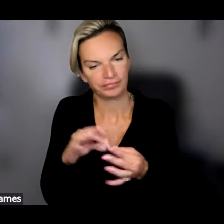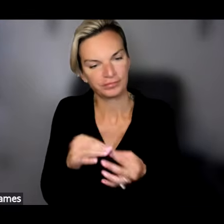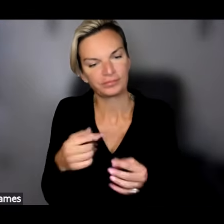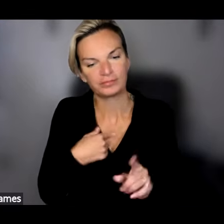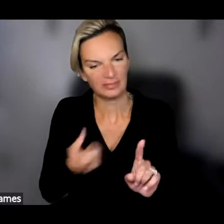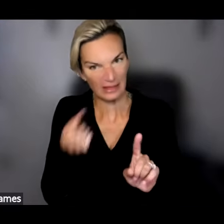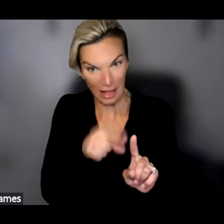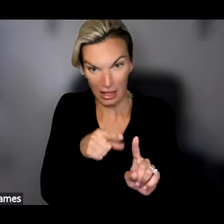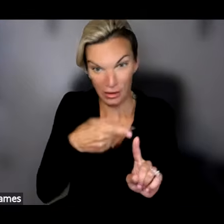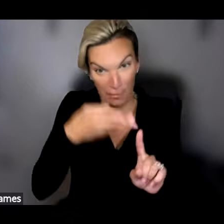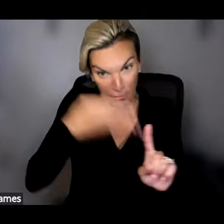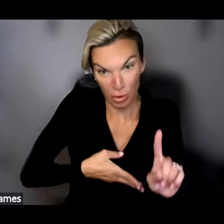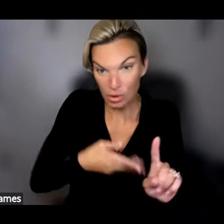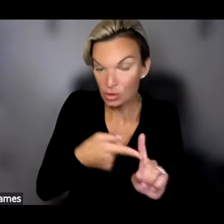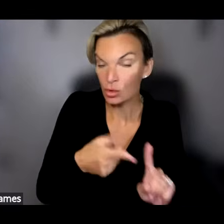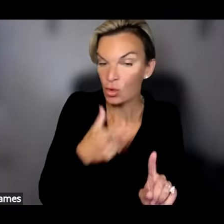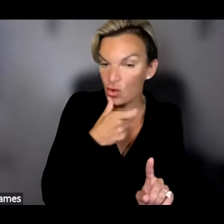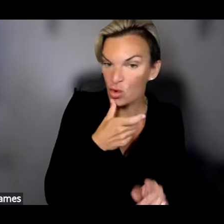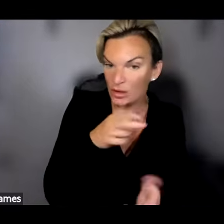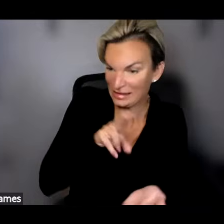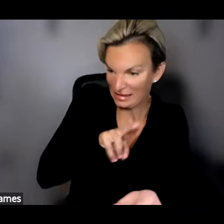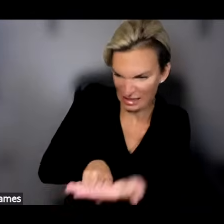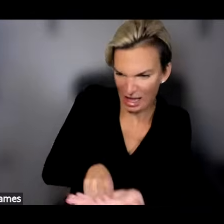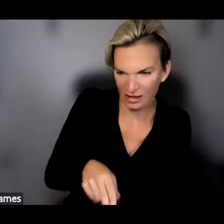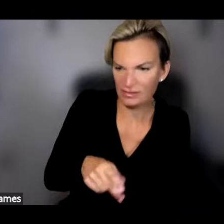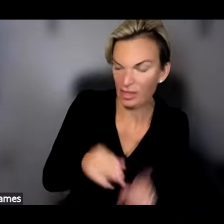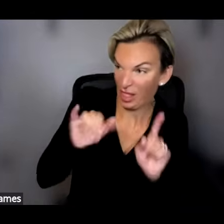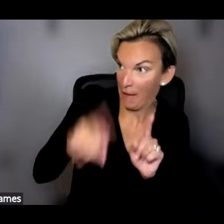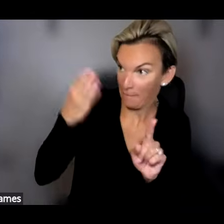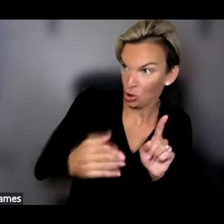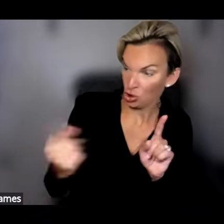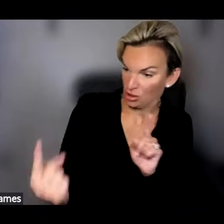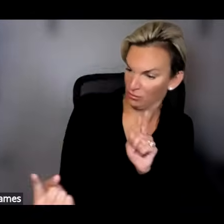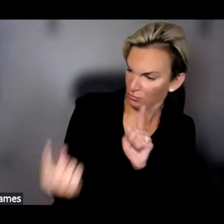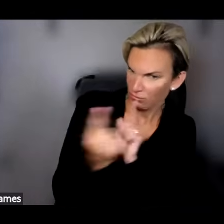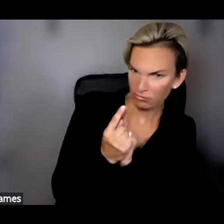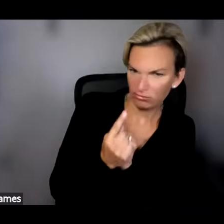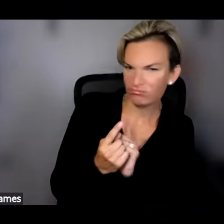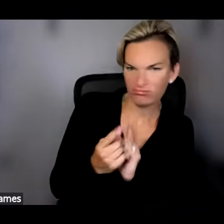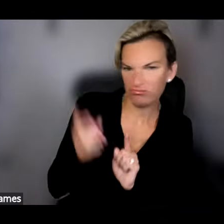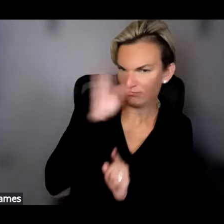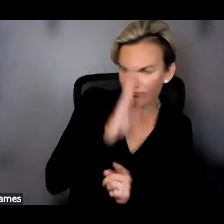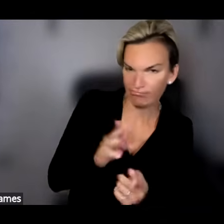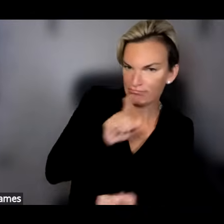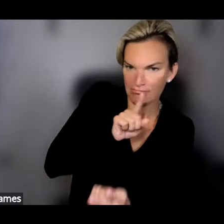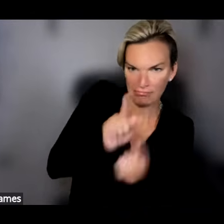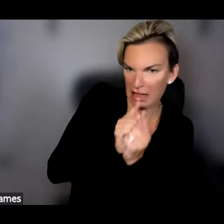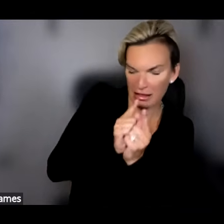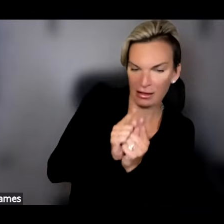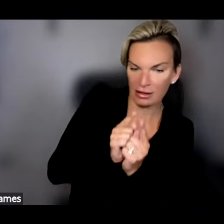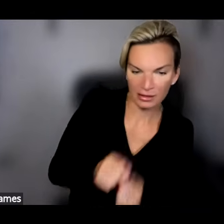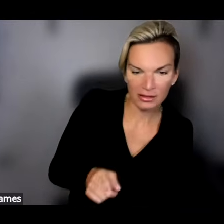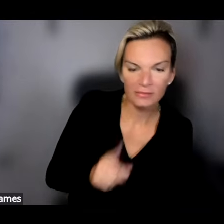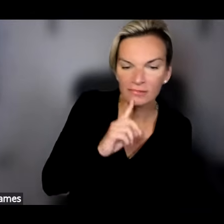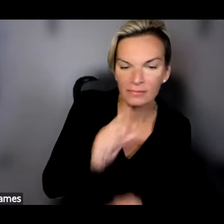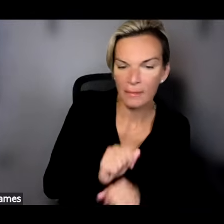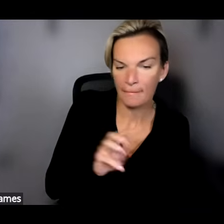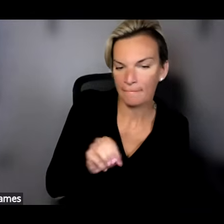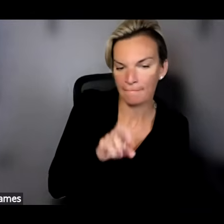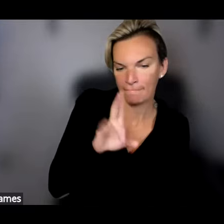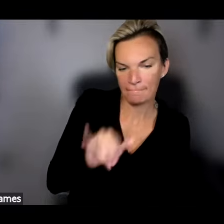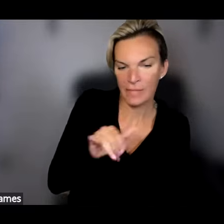petition, that she did not present that petition to her for her signature. Mary Lou Blomquist signed petition number